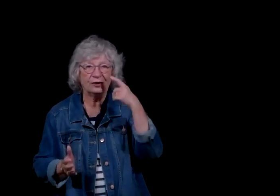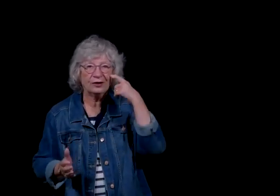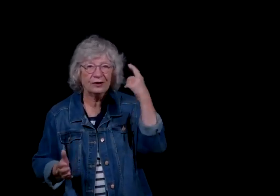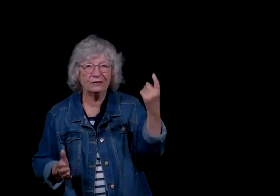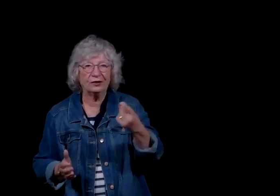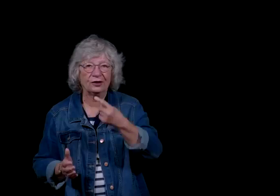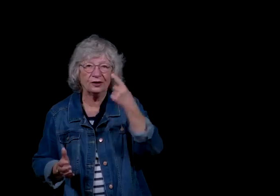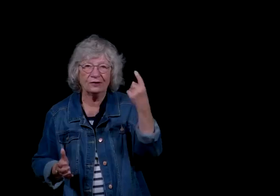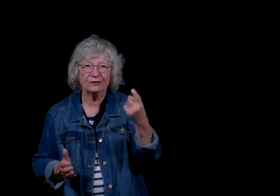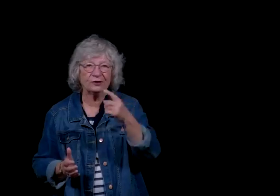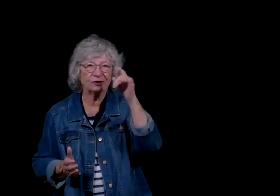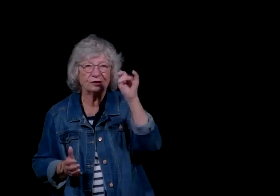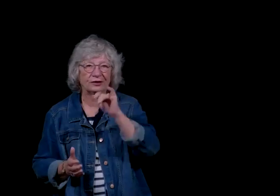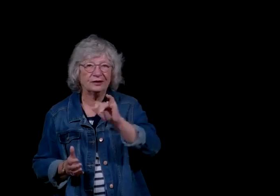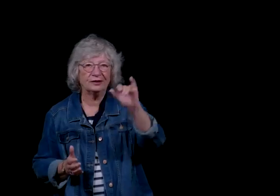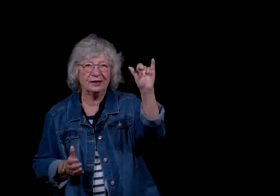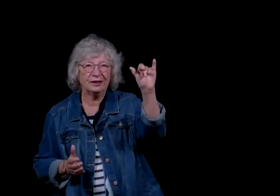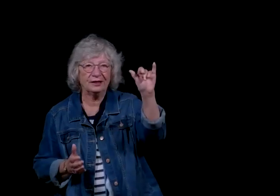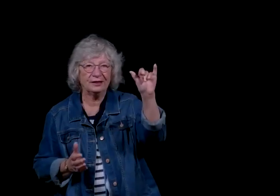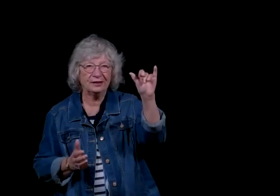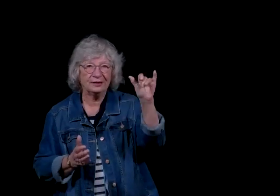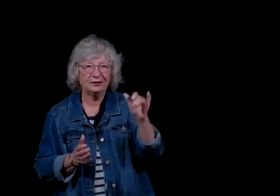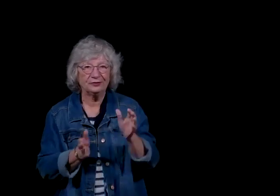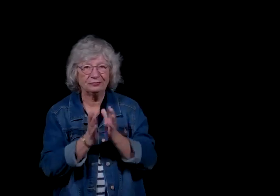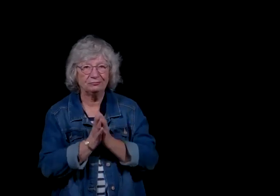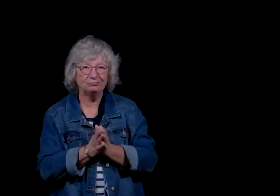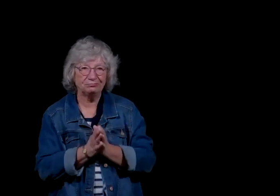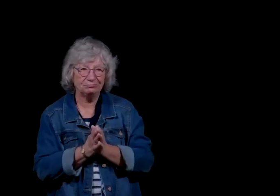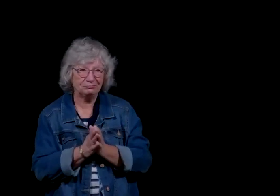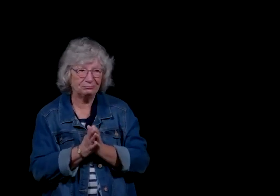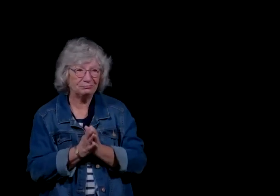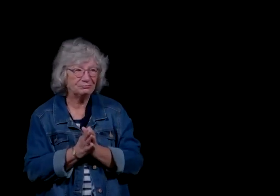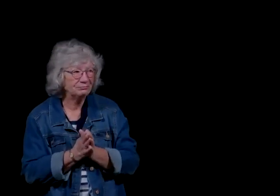the glory forever and ever. Amen.